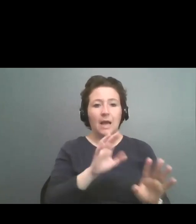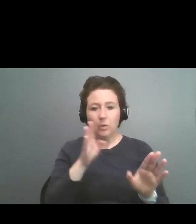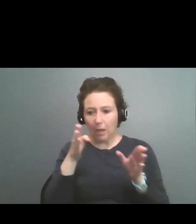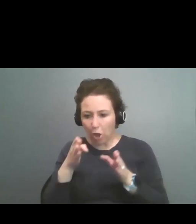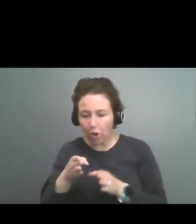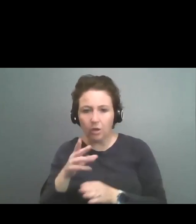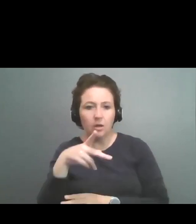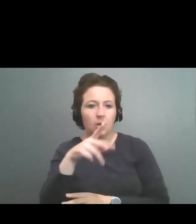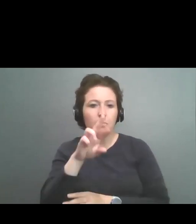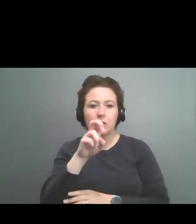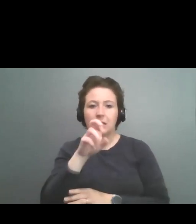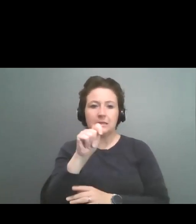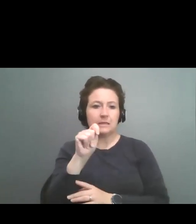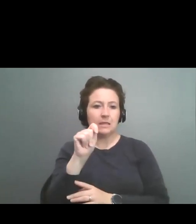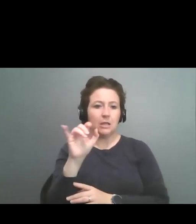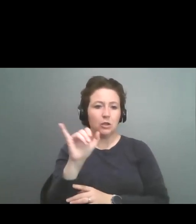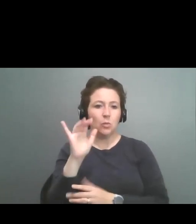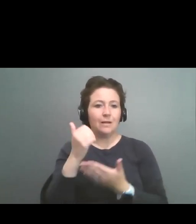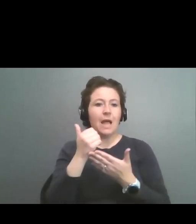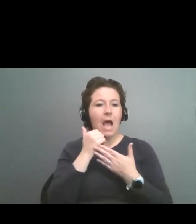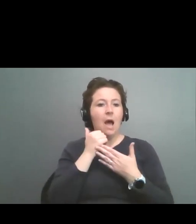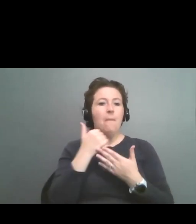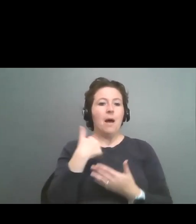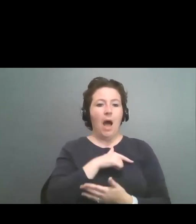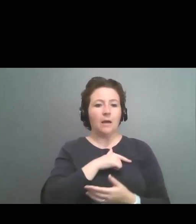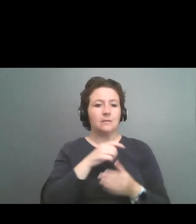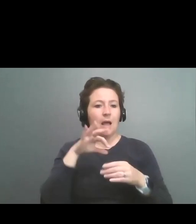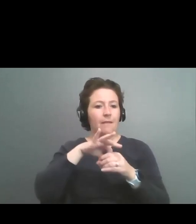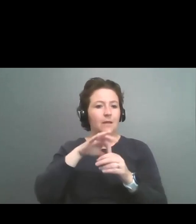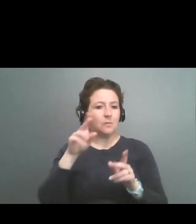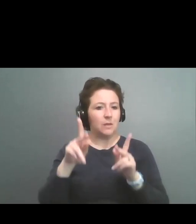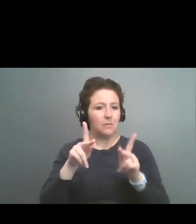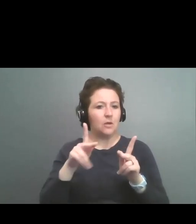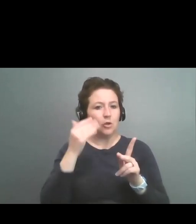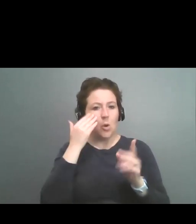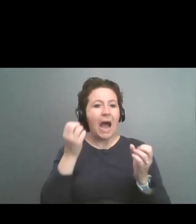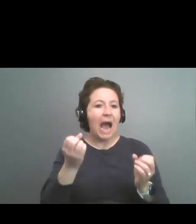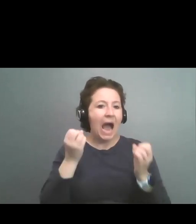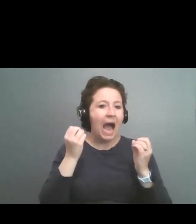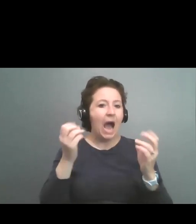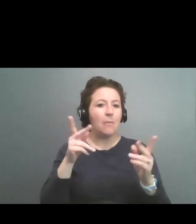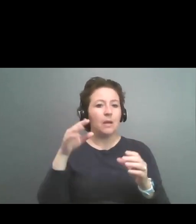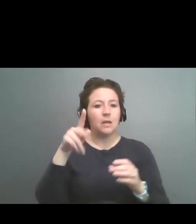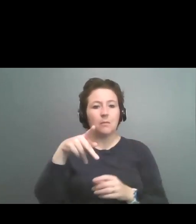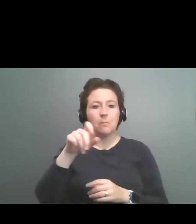And that'll help us as administrators of elections to better know how many poll workers we need to have at each location